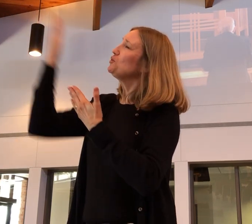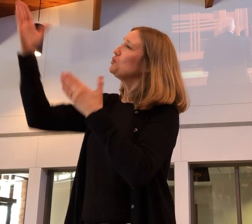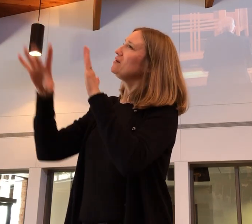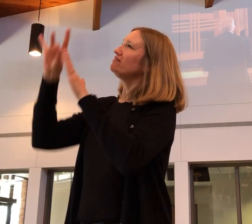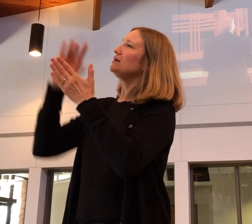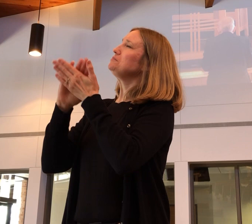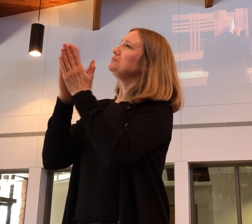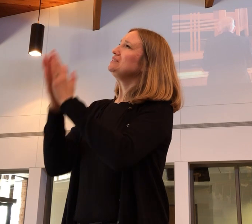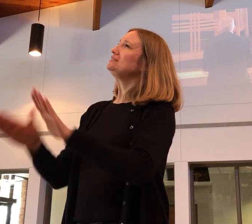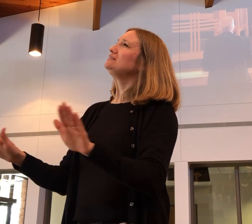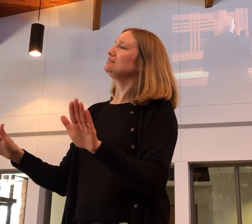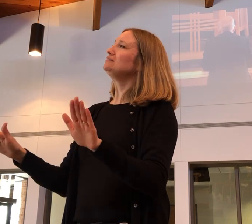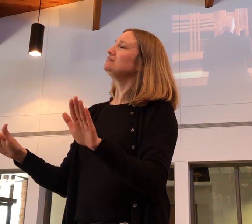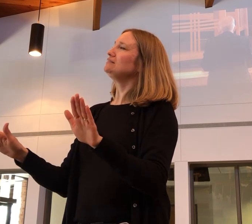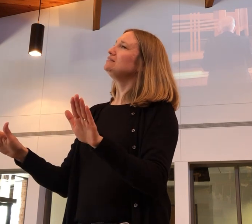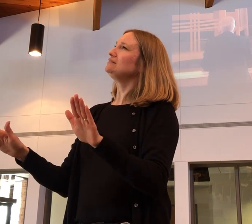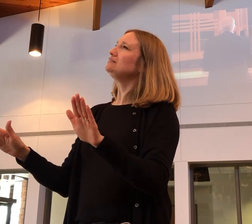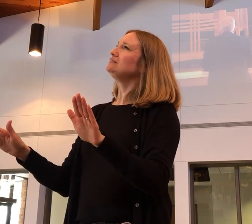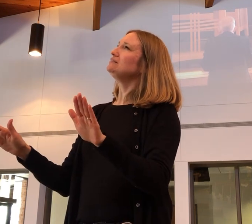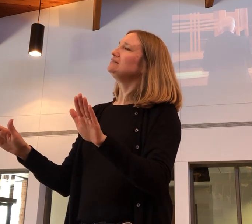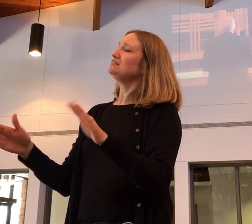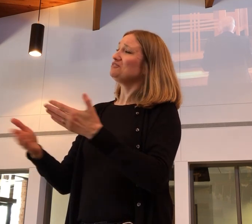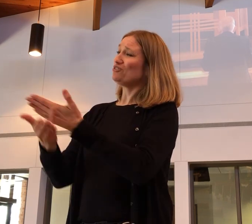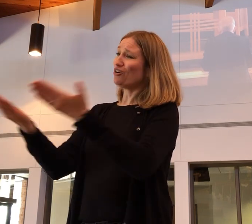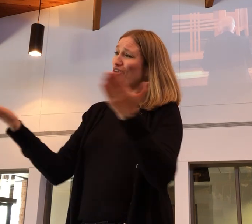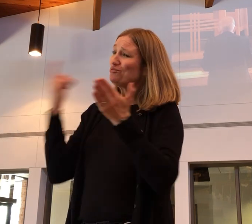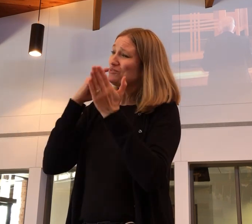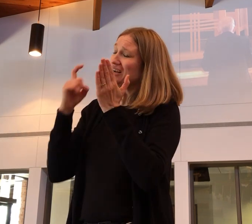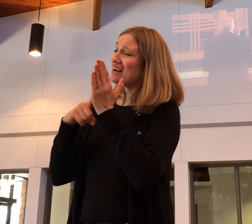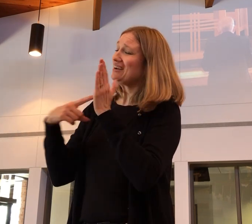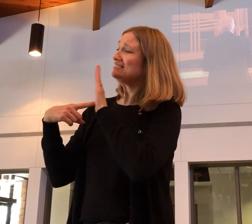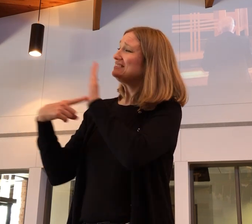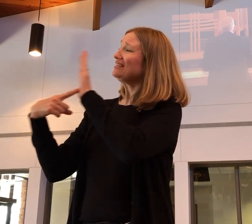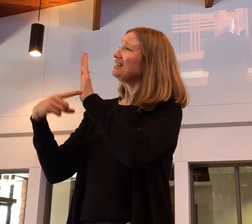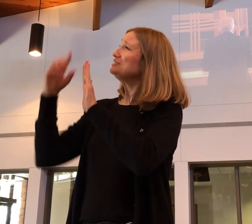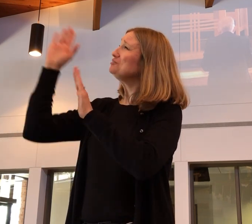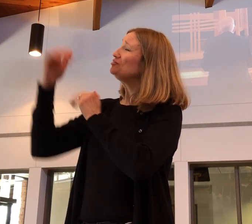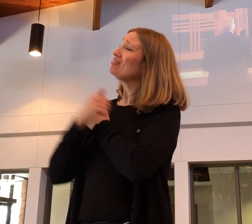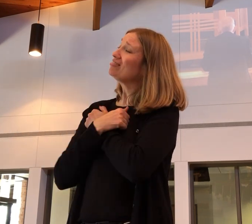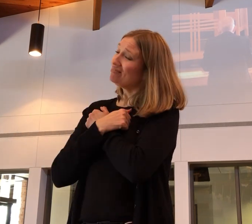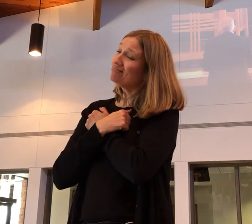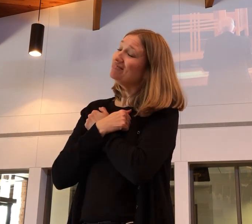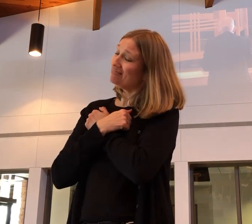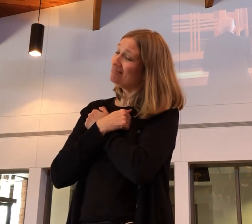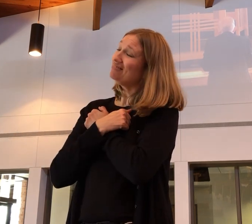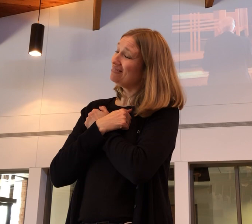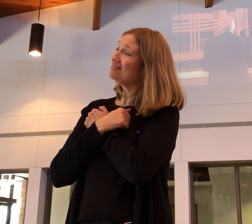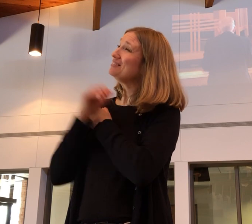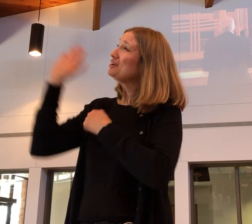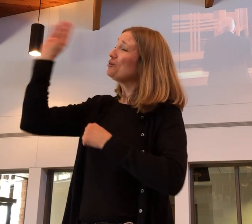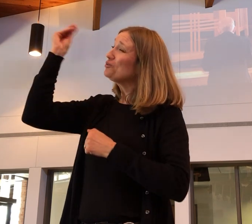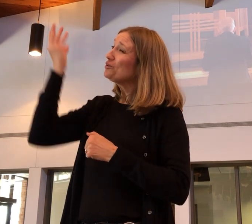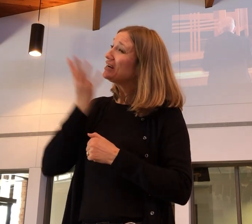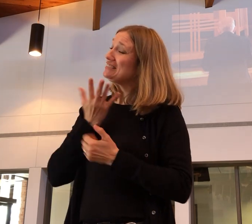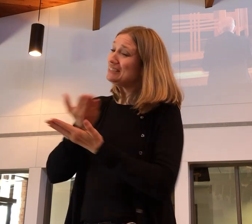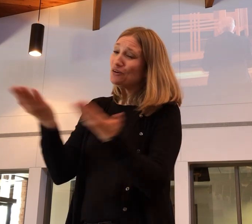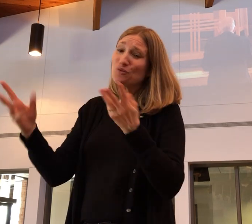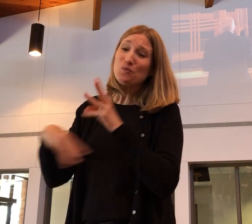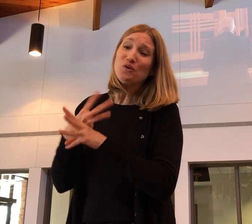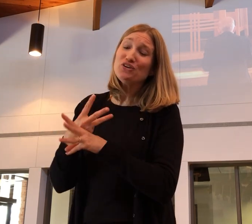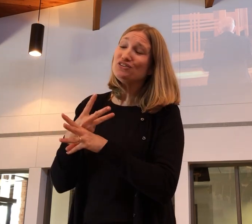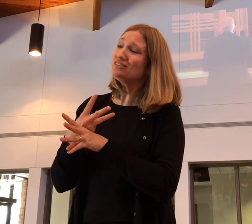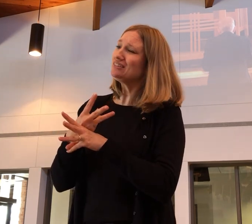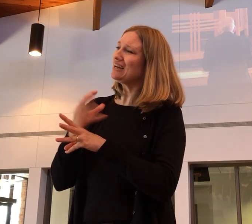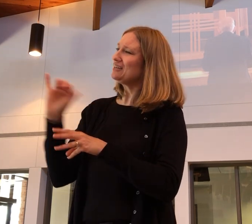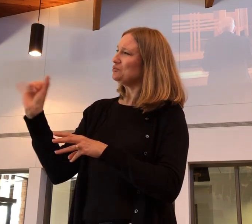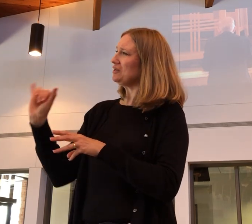you. Grant that all may recognize the signs of your love and grace in the world and in the